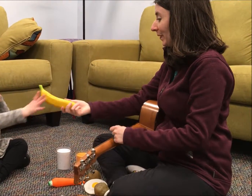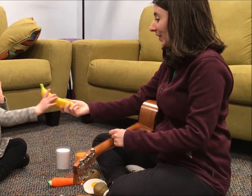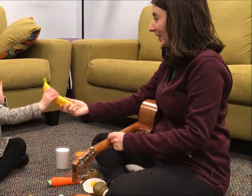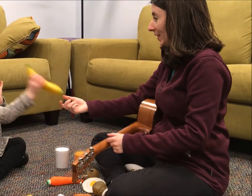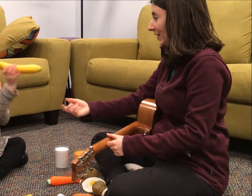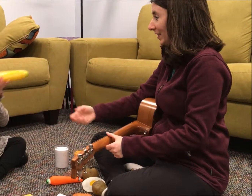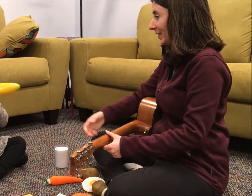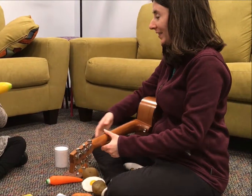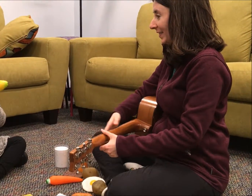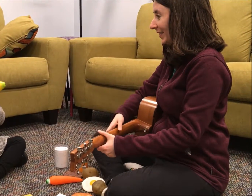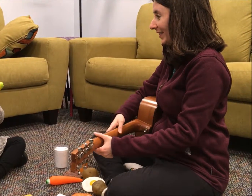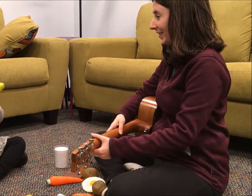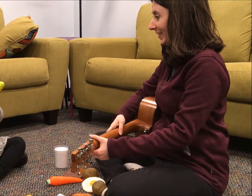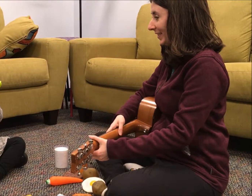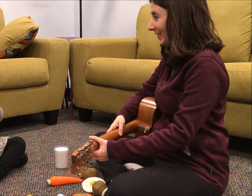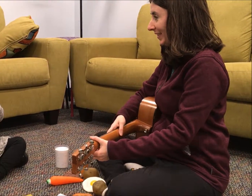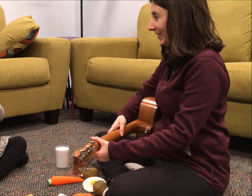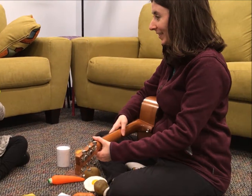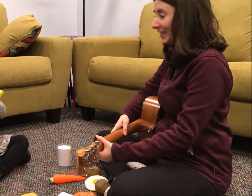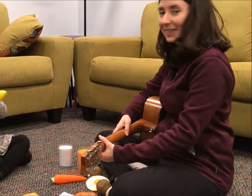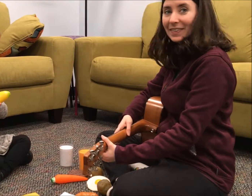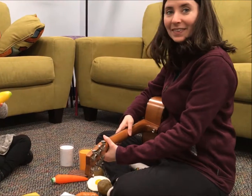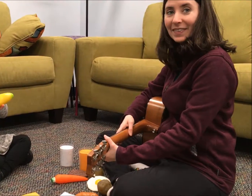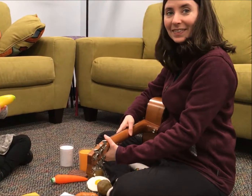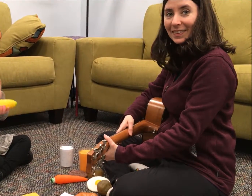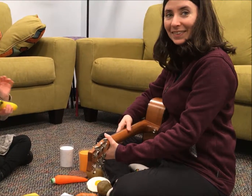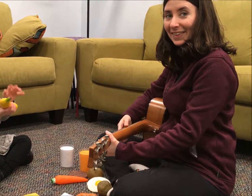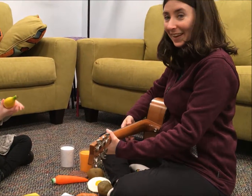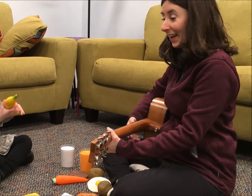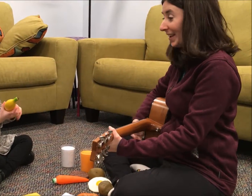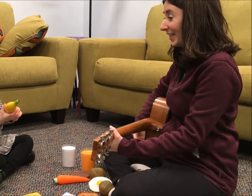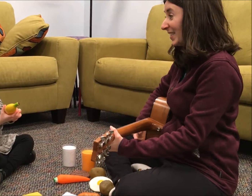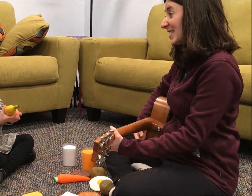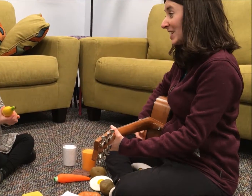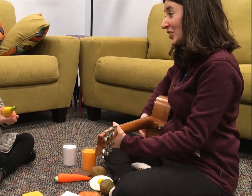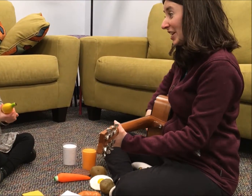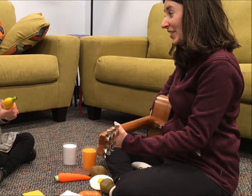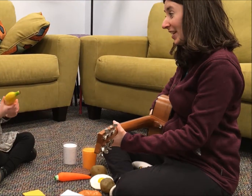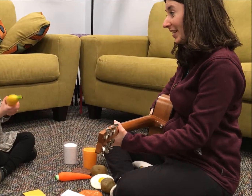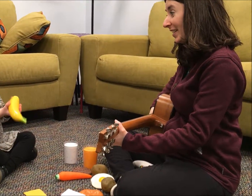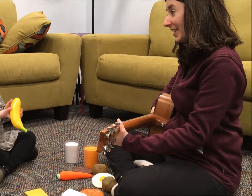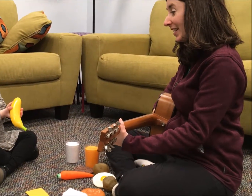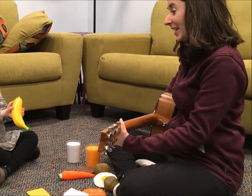What is this? I would like to have some too. Yeah. That's nice sharing. Thanks.